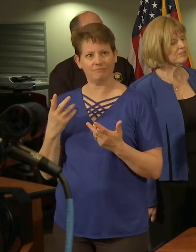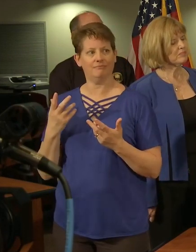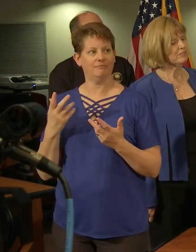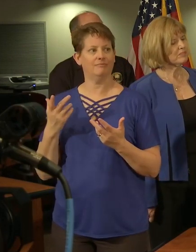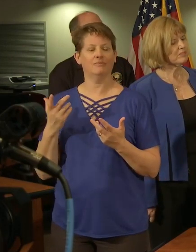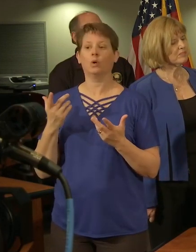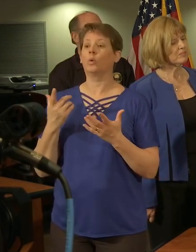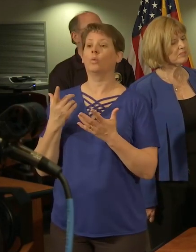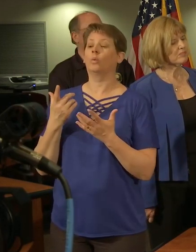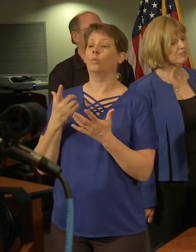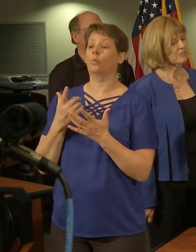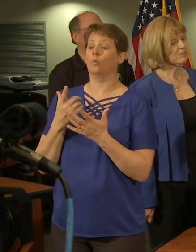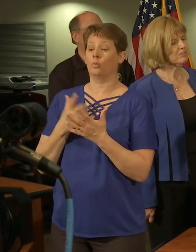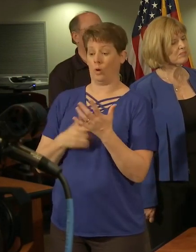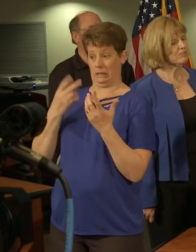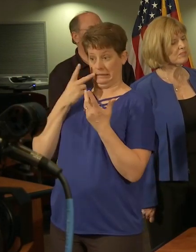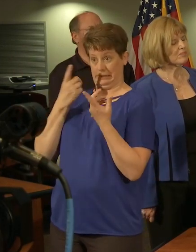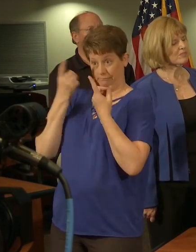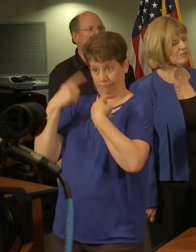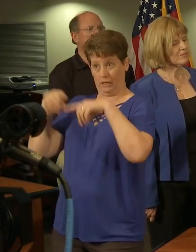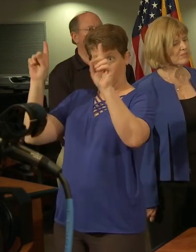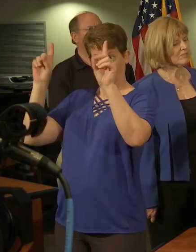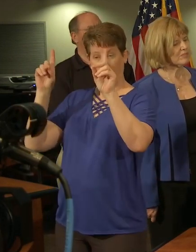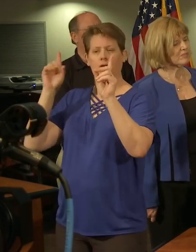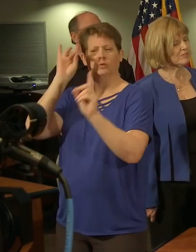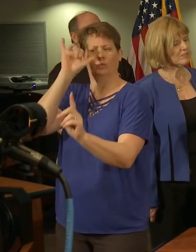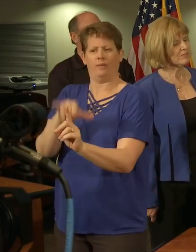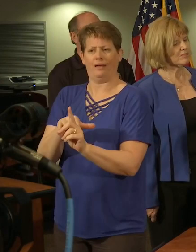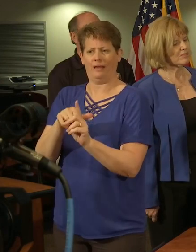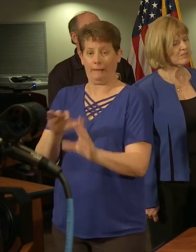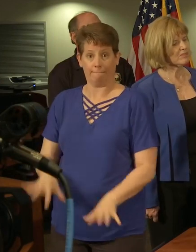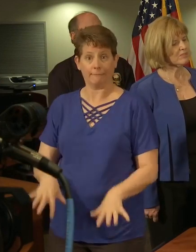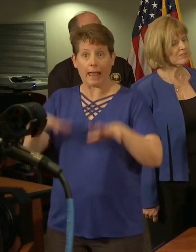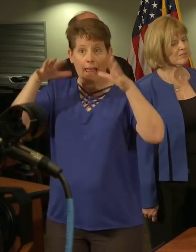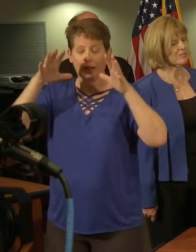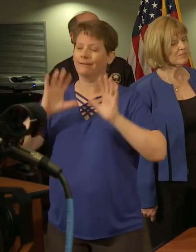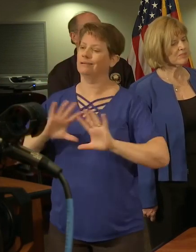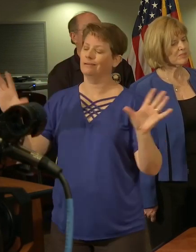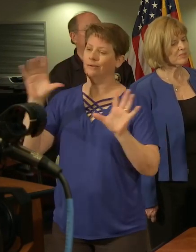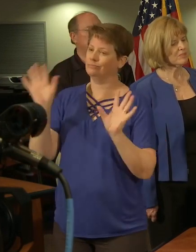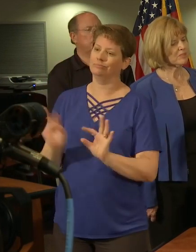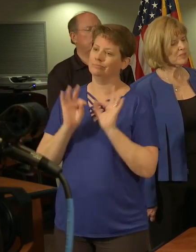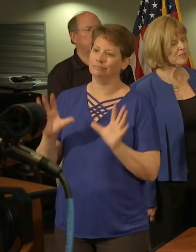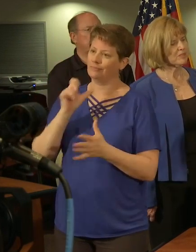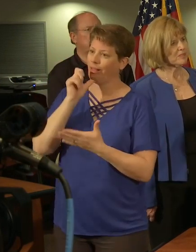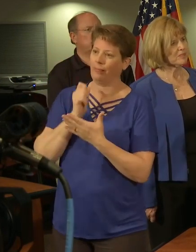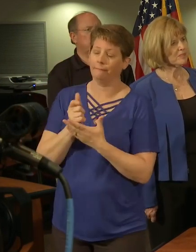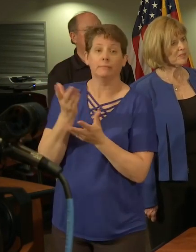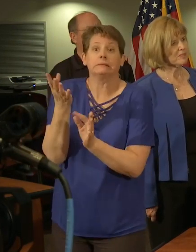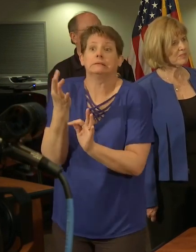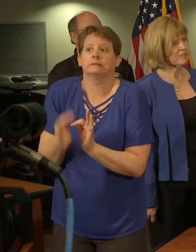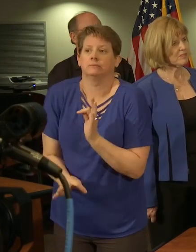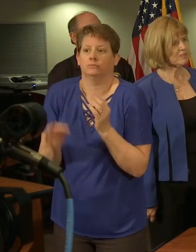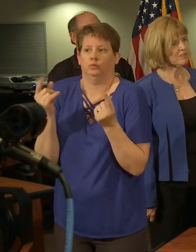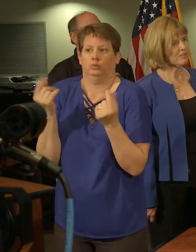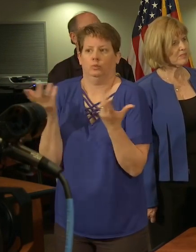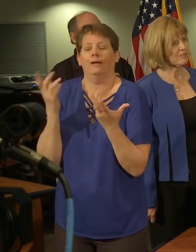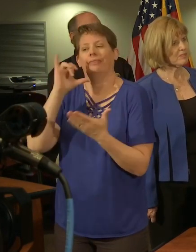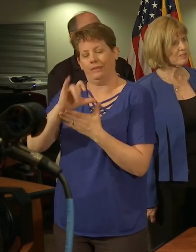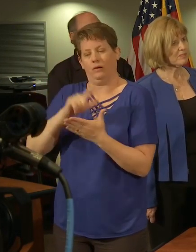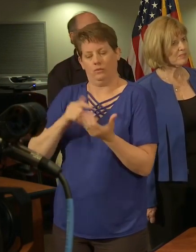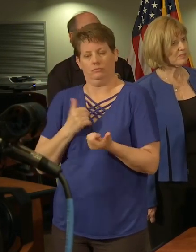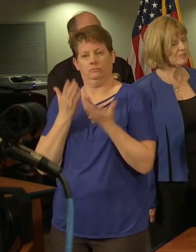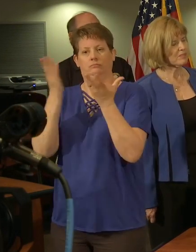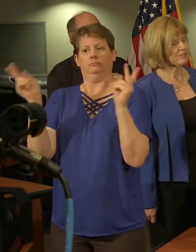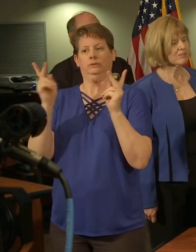we know works is most important because panic doesn't help, and very simple measures are effective, and so that's what we're